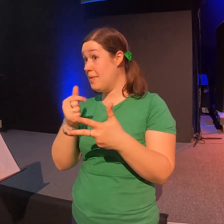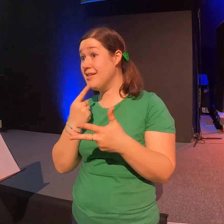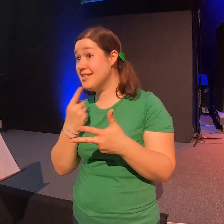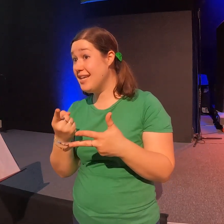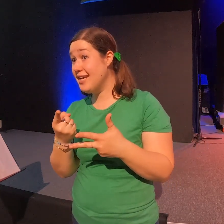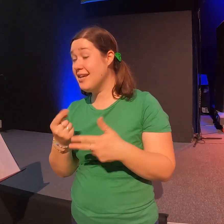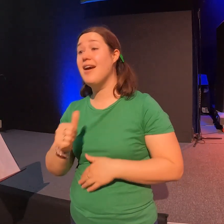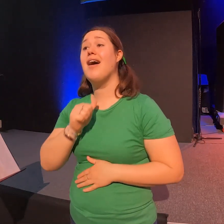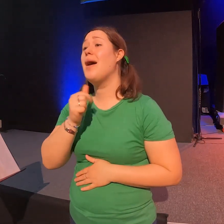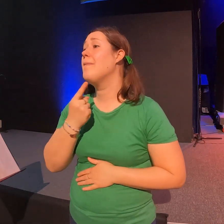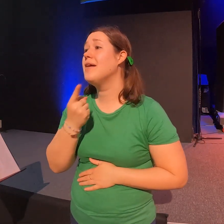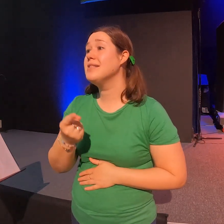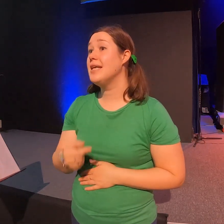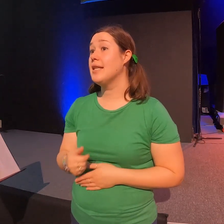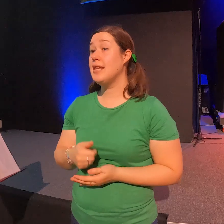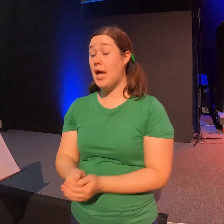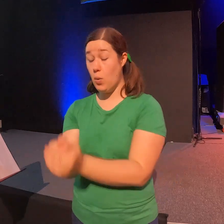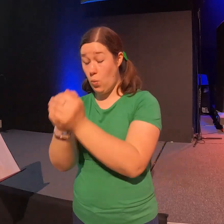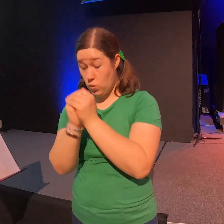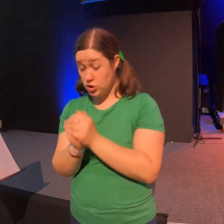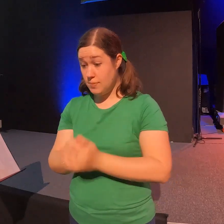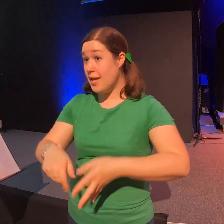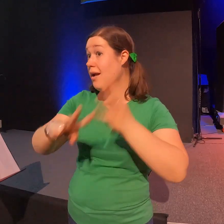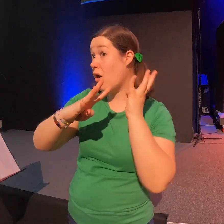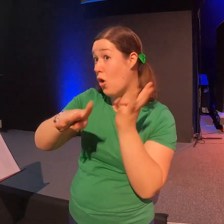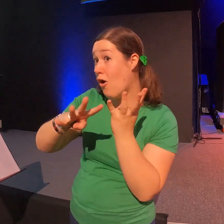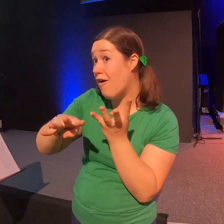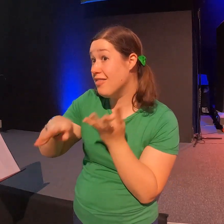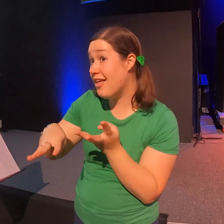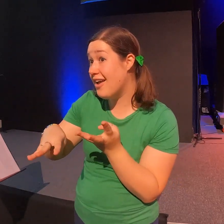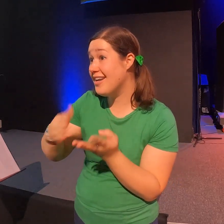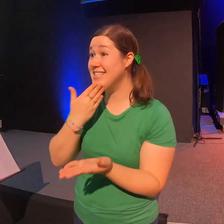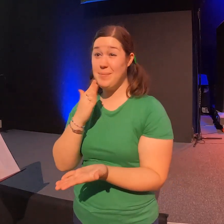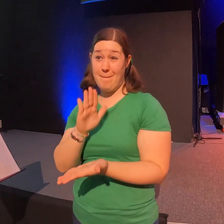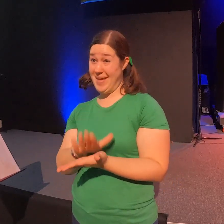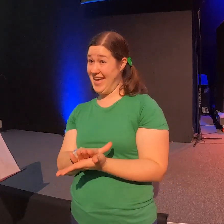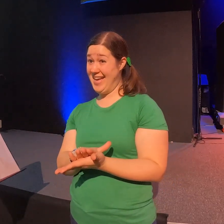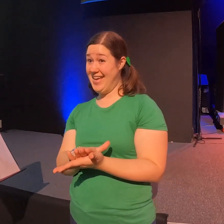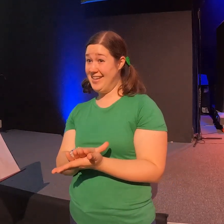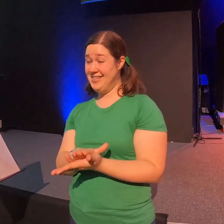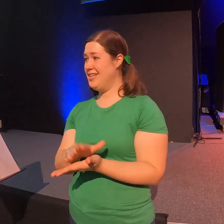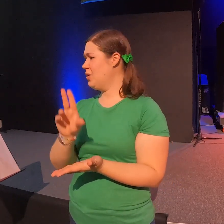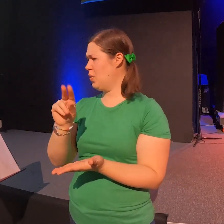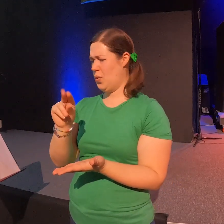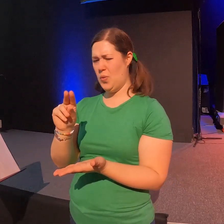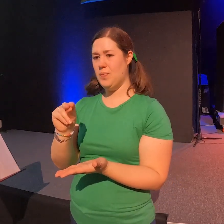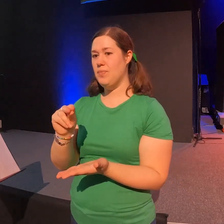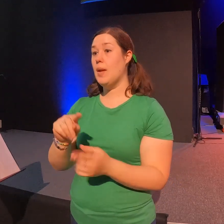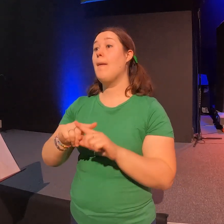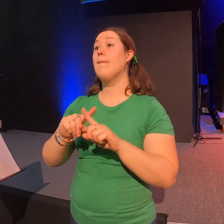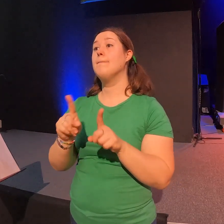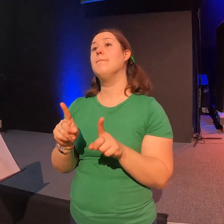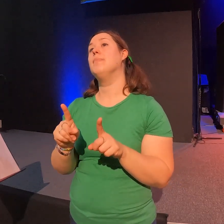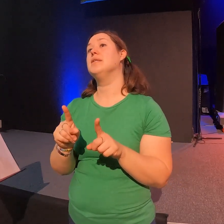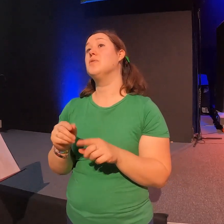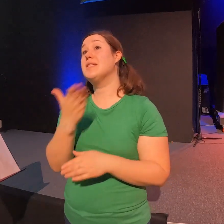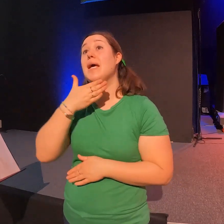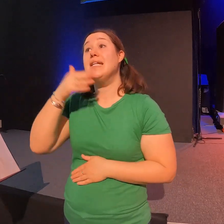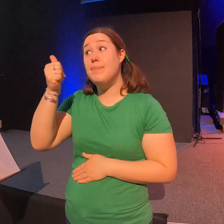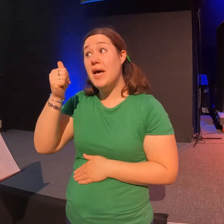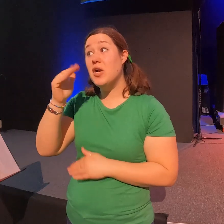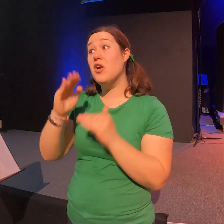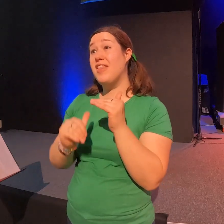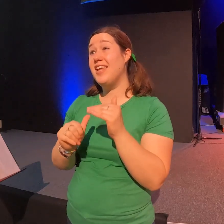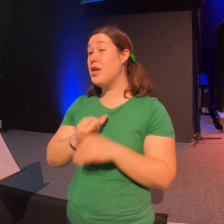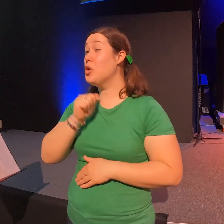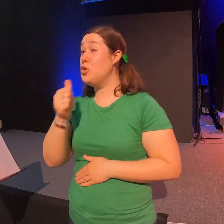is bad. It's better than not worshiping at all, but I'm going to address that a little later in the message. How's that for a cliffhanger,